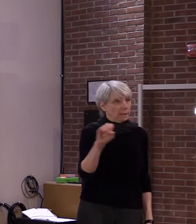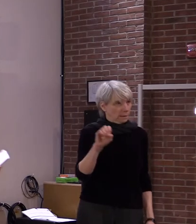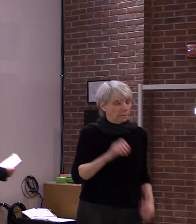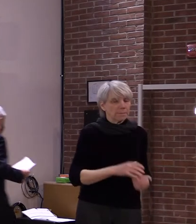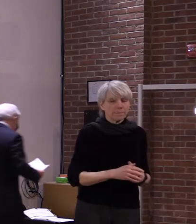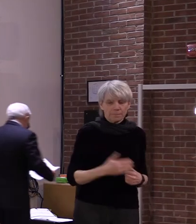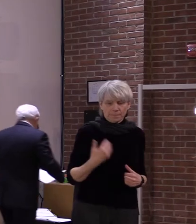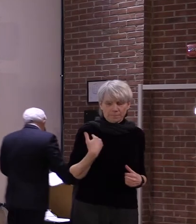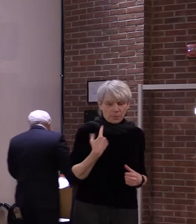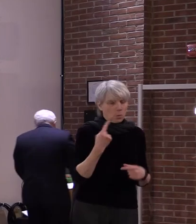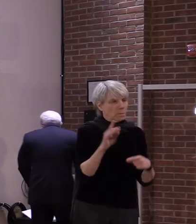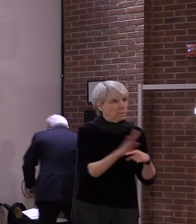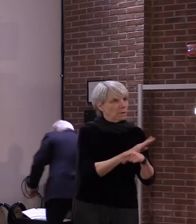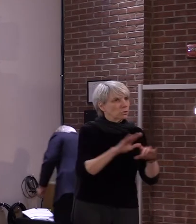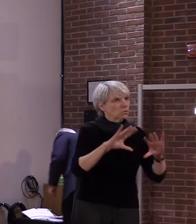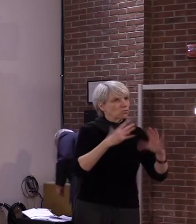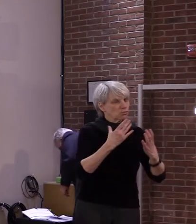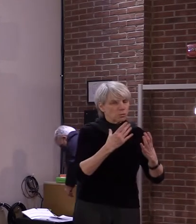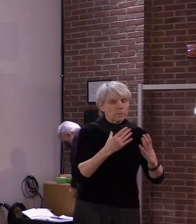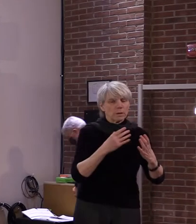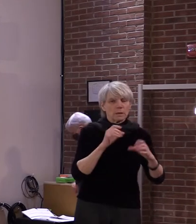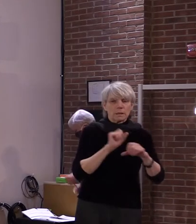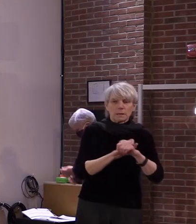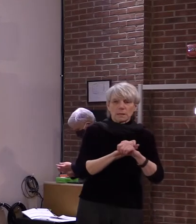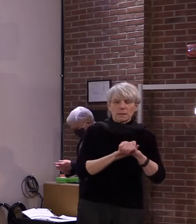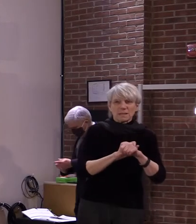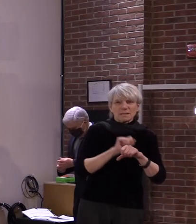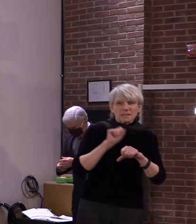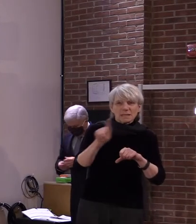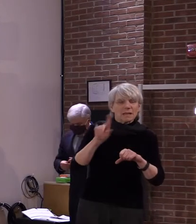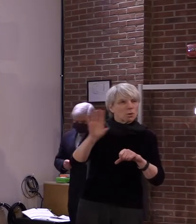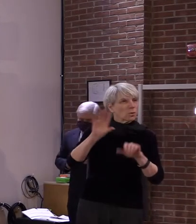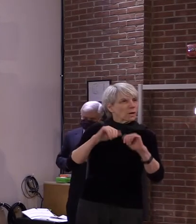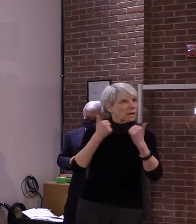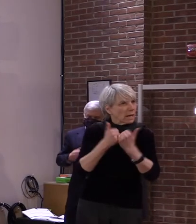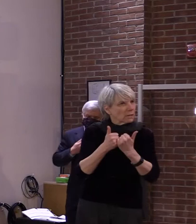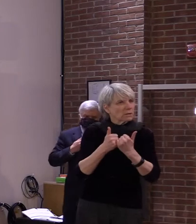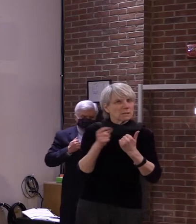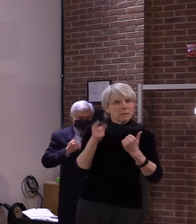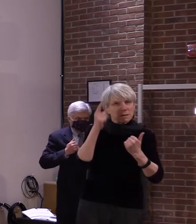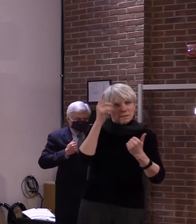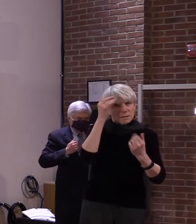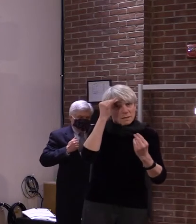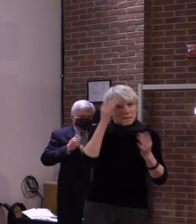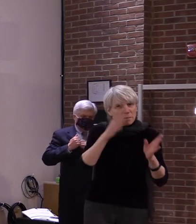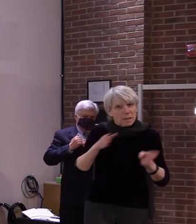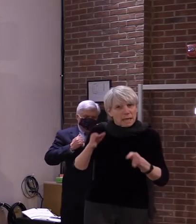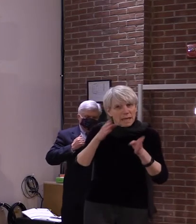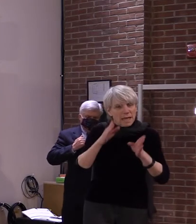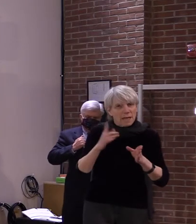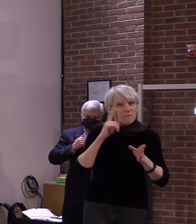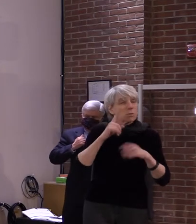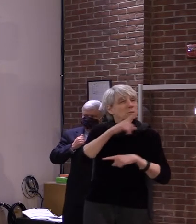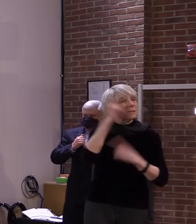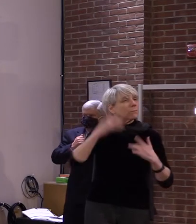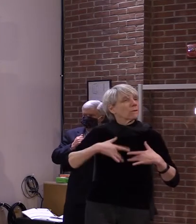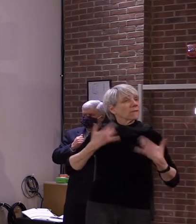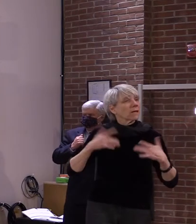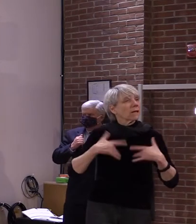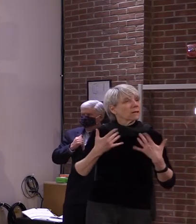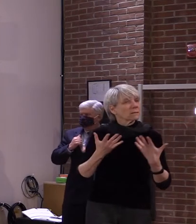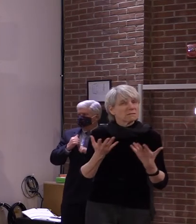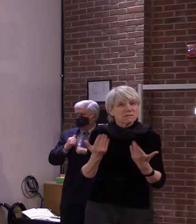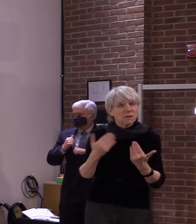january to the agency asking for more predictability so events venues can plan for the warmer weather they're asking the